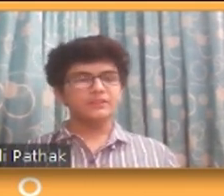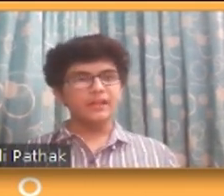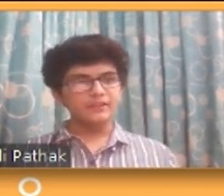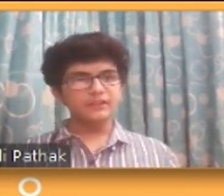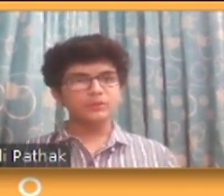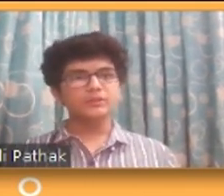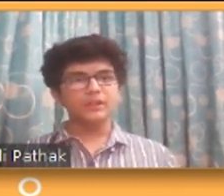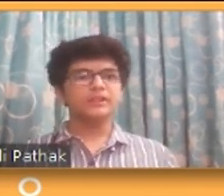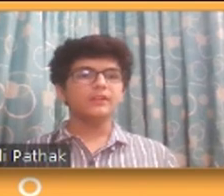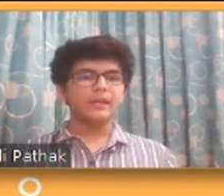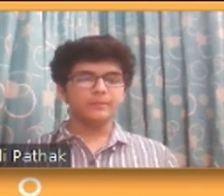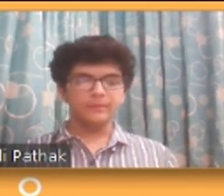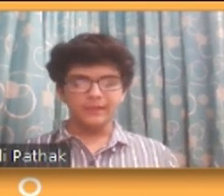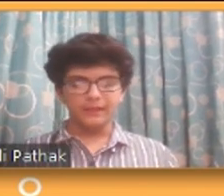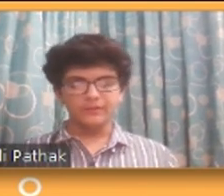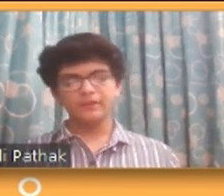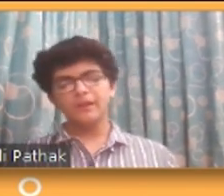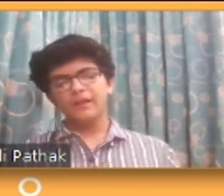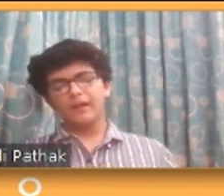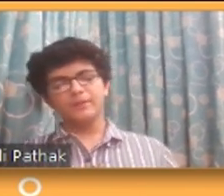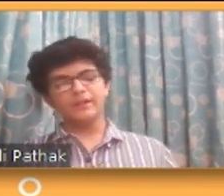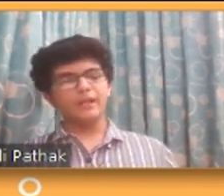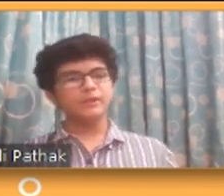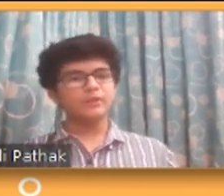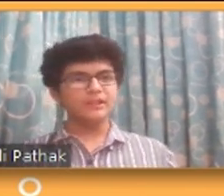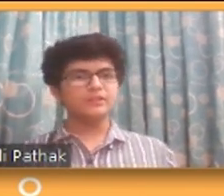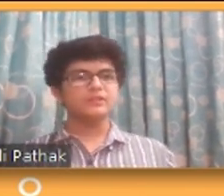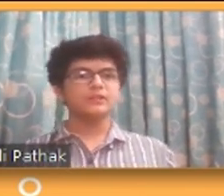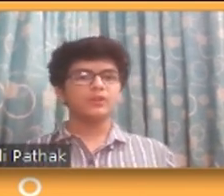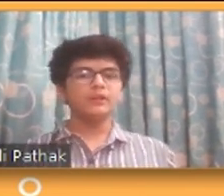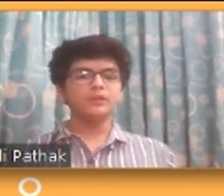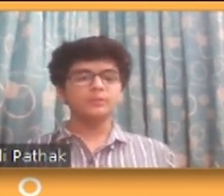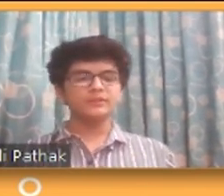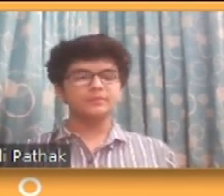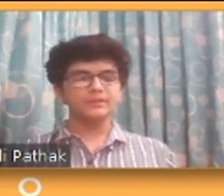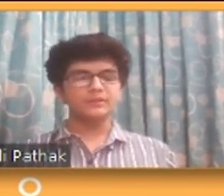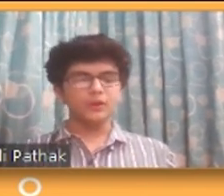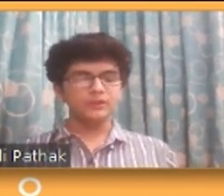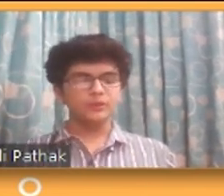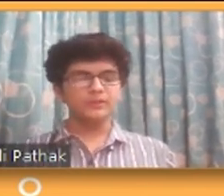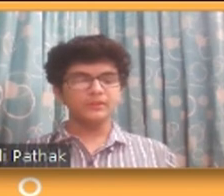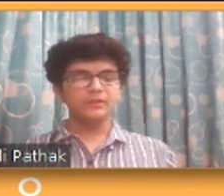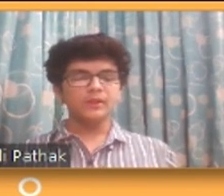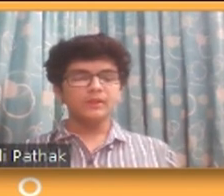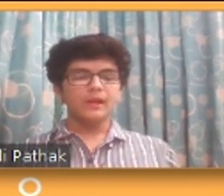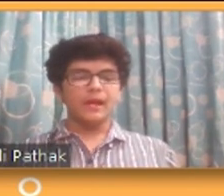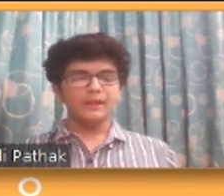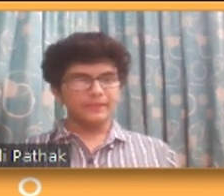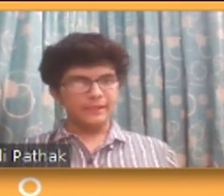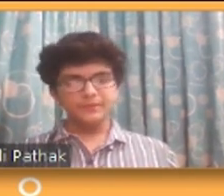scientists who study animal behaviour, have been trying to teach non-human apes